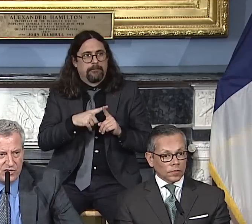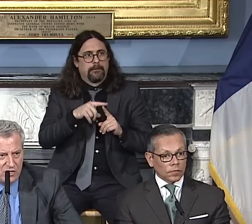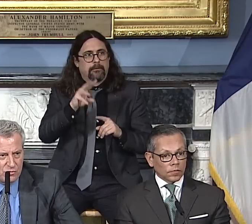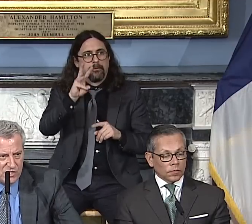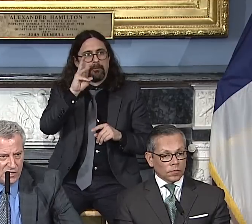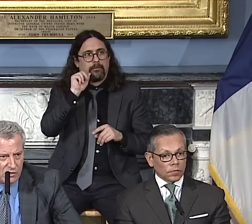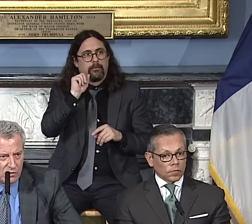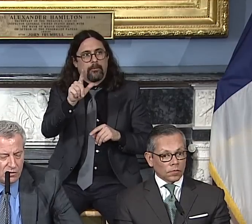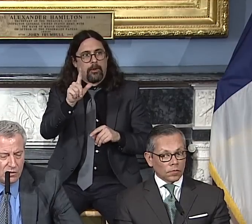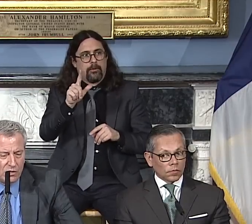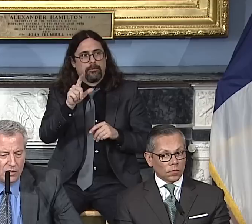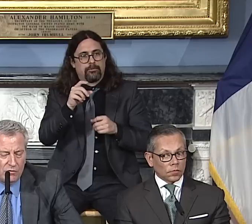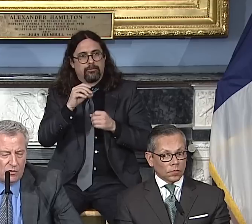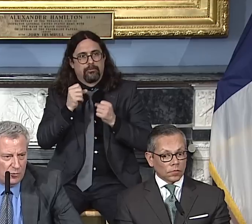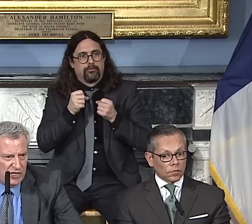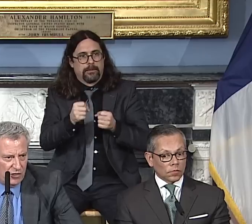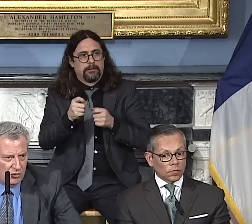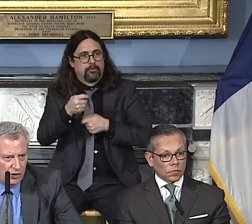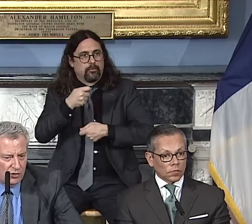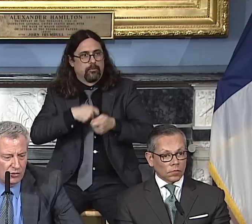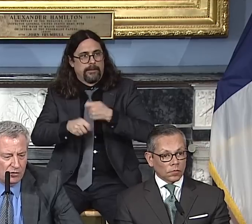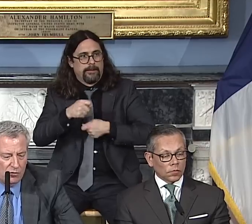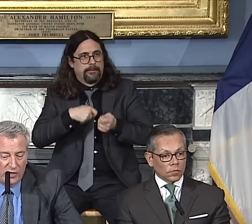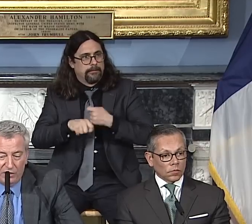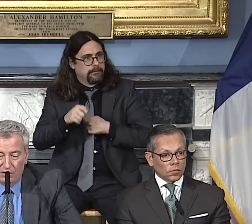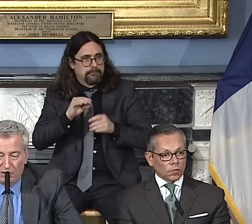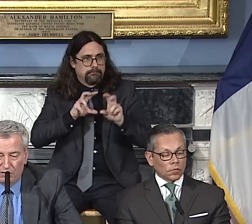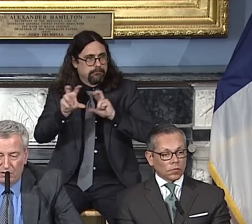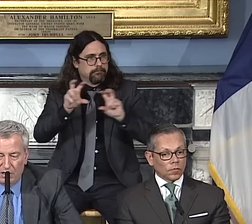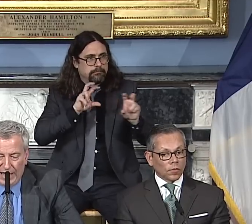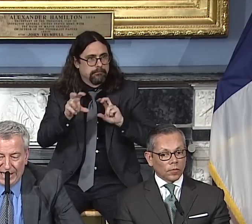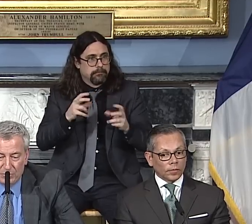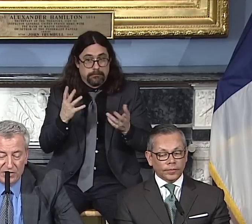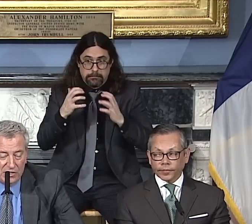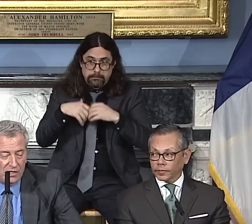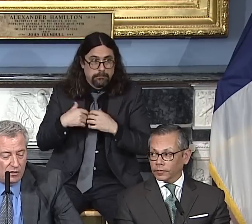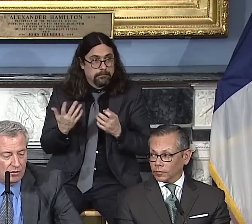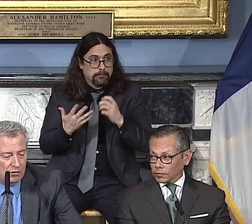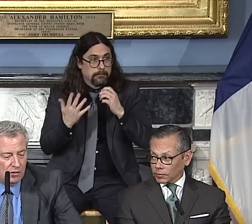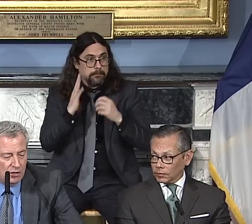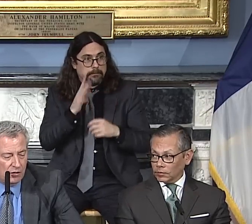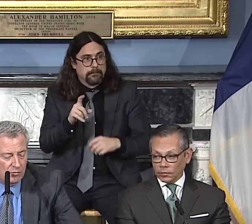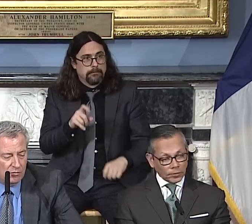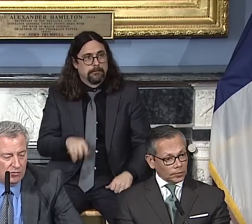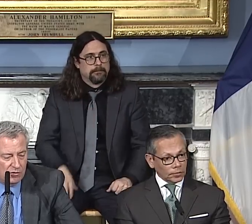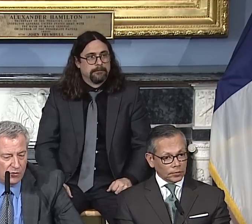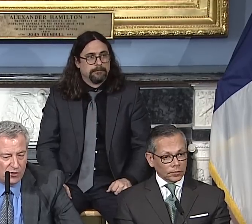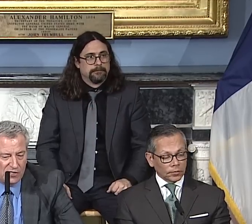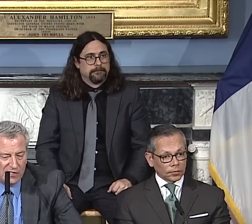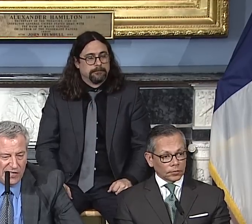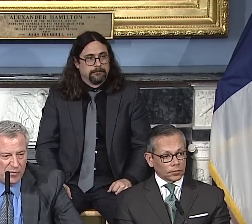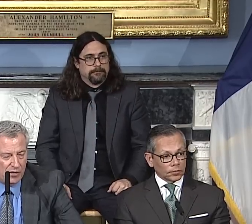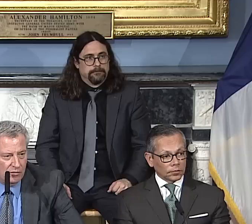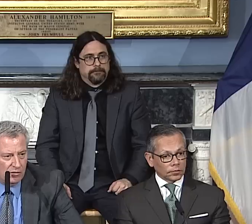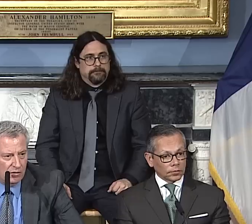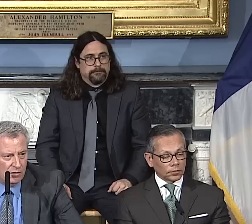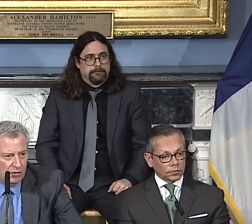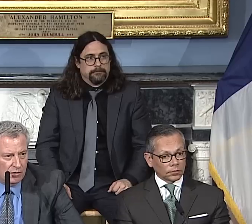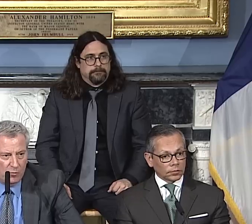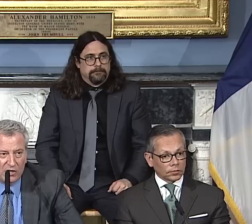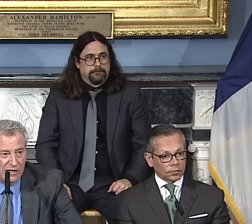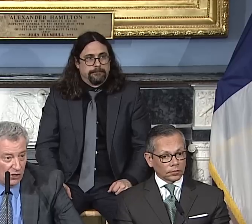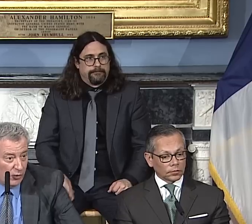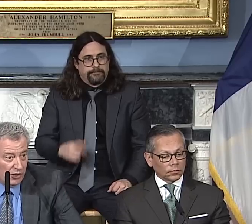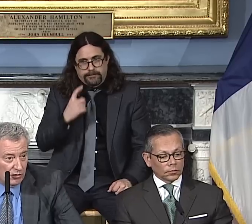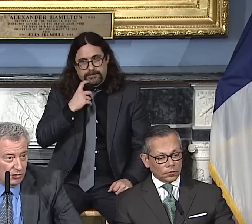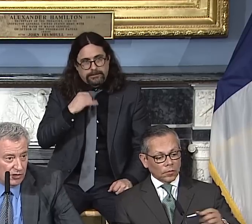stock exchange was here for our meeting earlier, and we are adamantly devoted to keeping